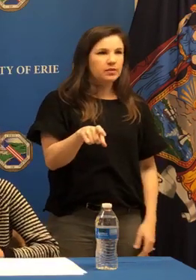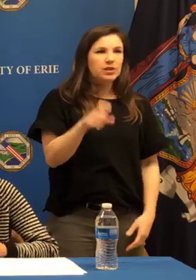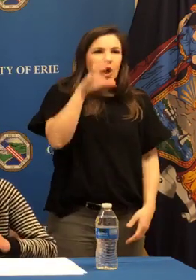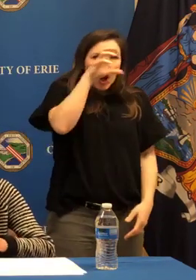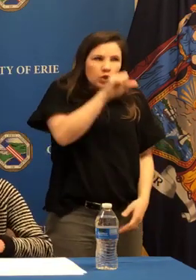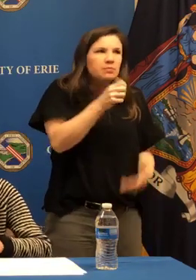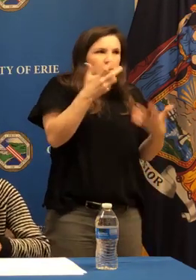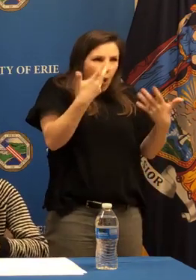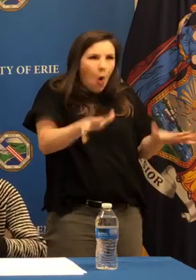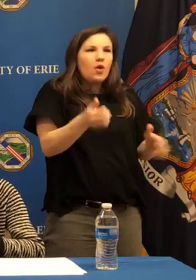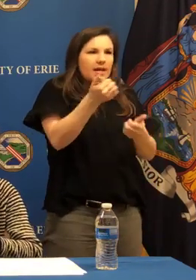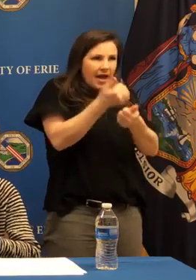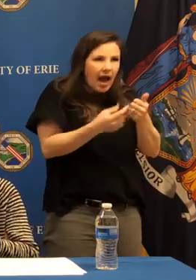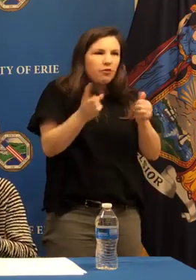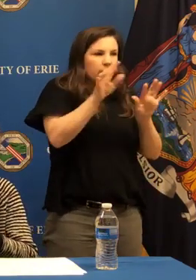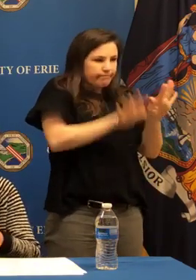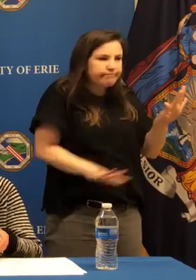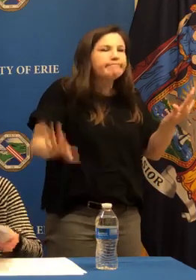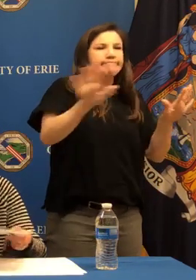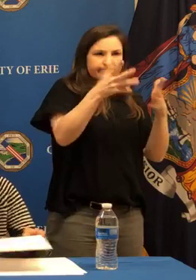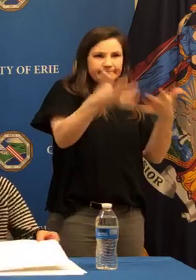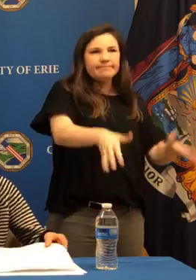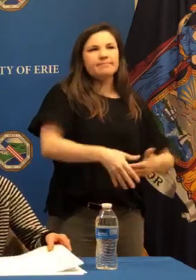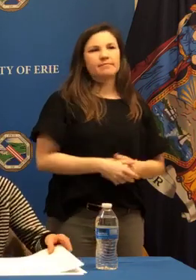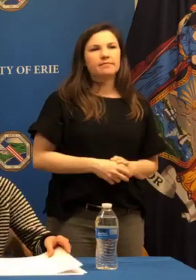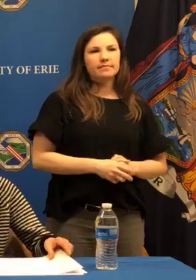they're everywhere in our community.